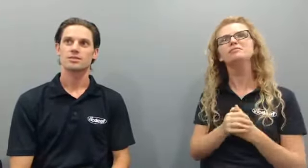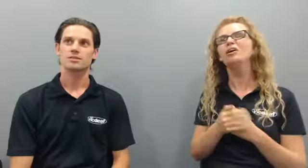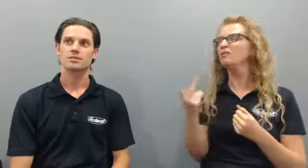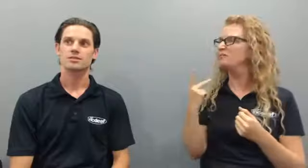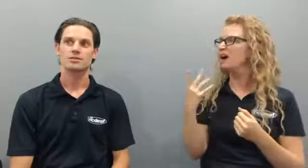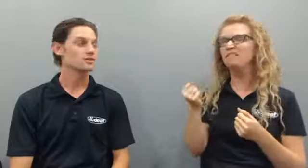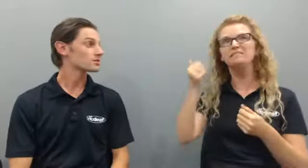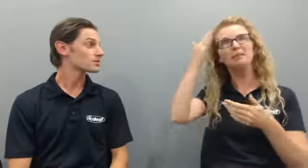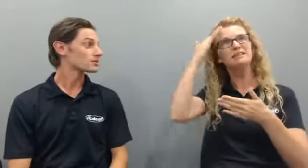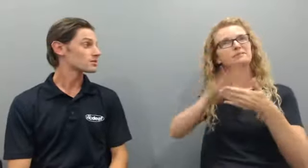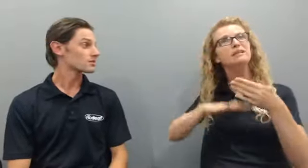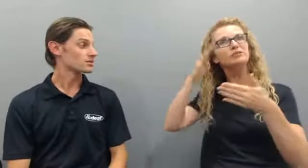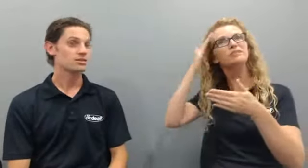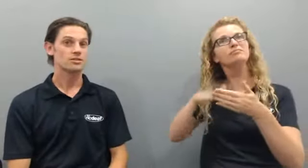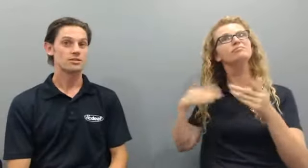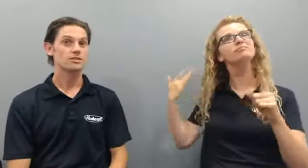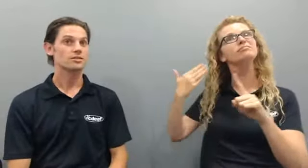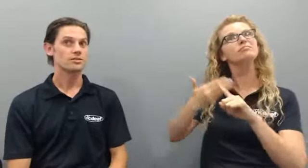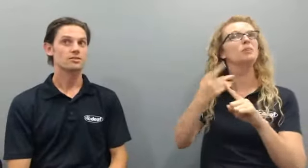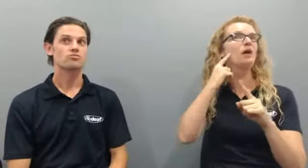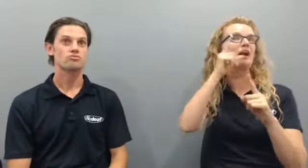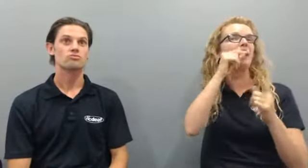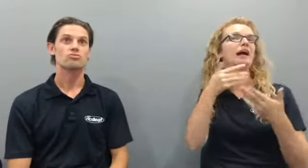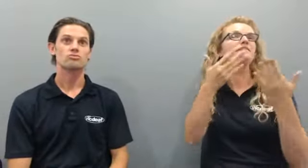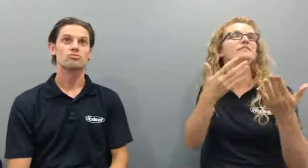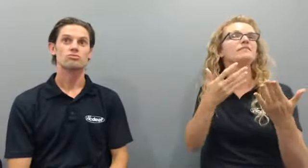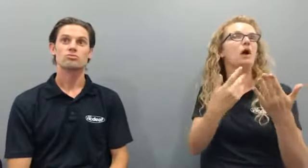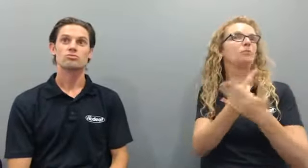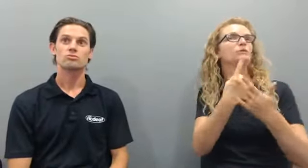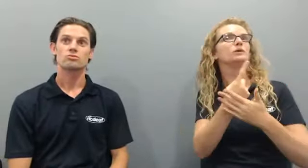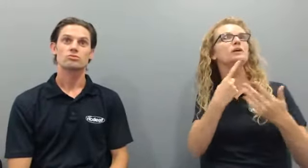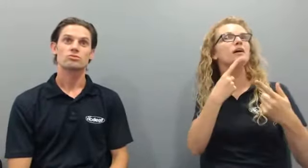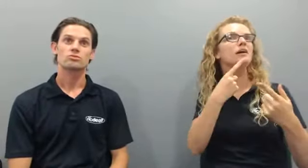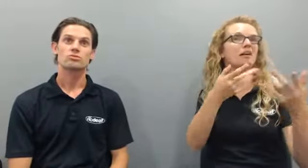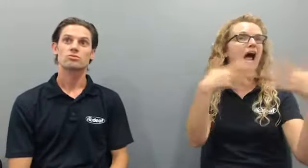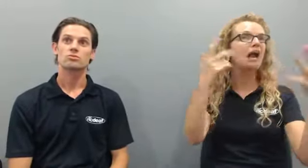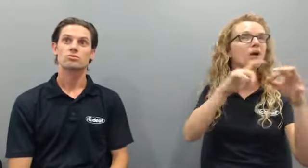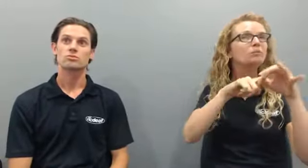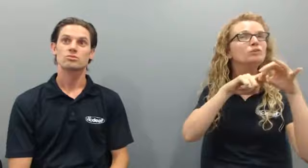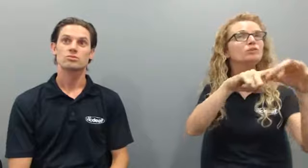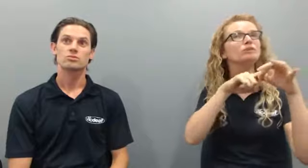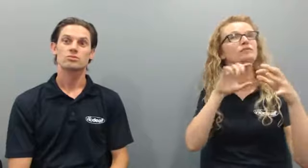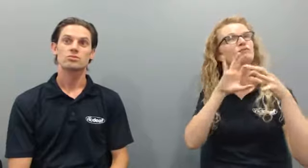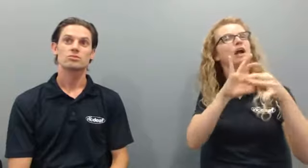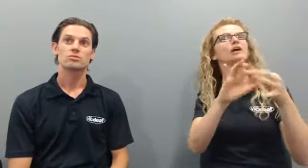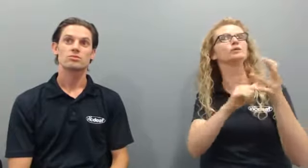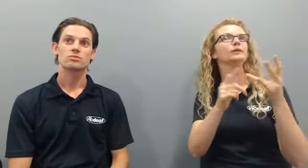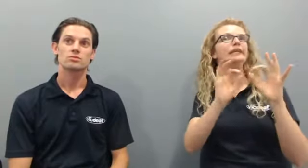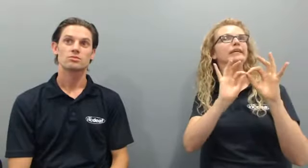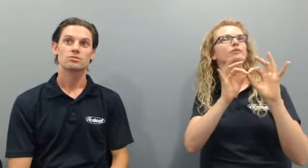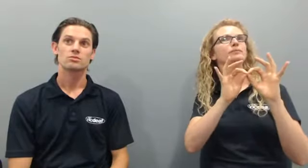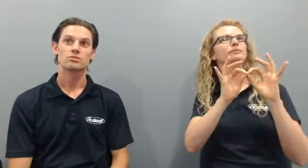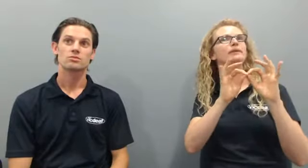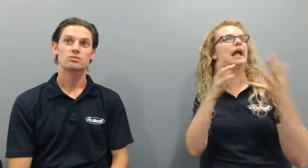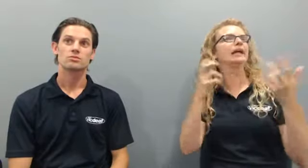support clients along the way. We have quite a bit of experience that we've had over the last year or so. So we